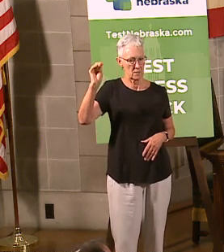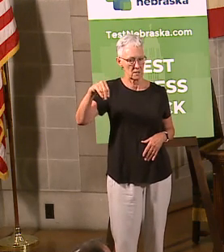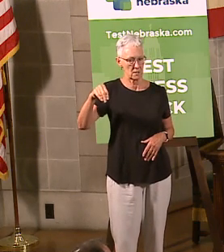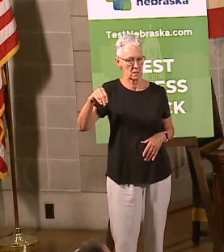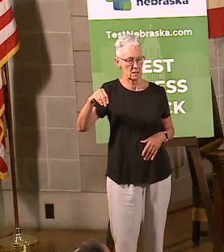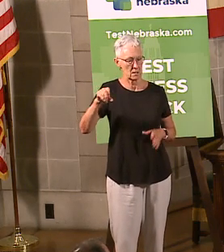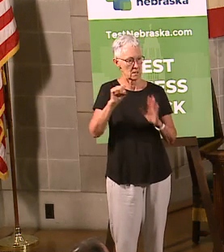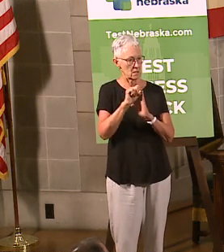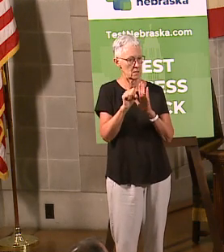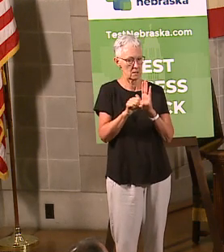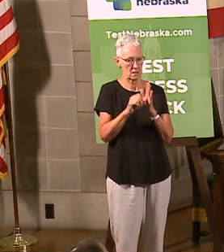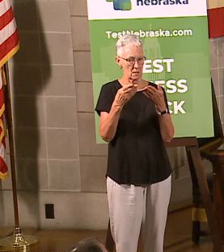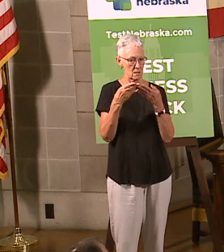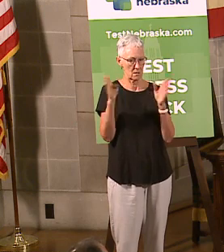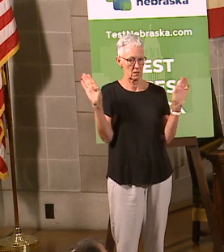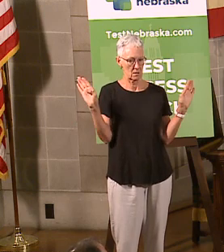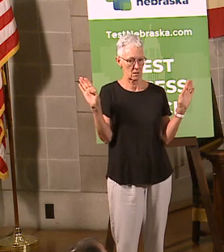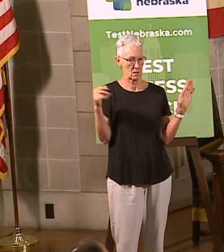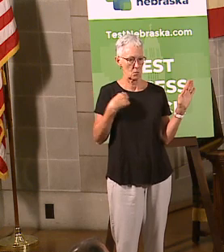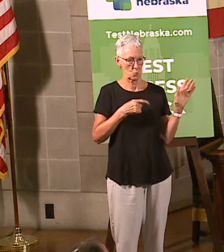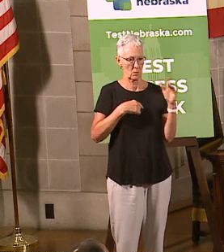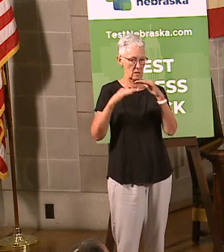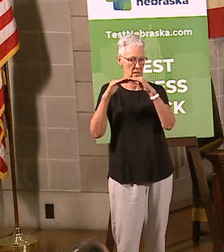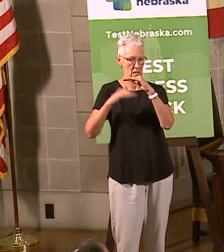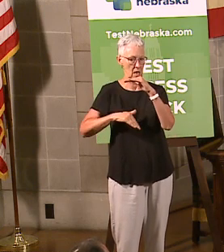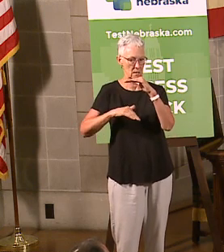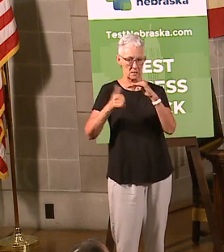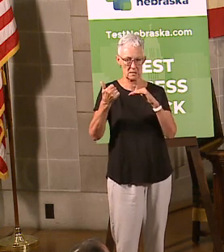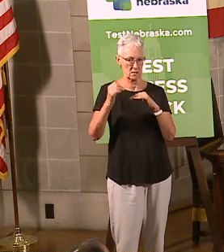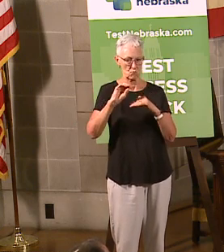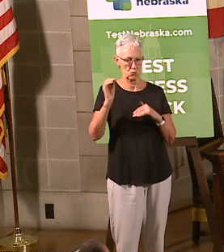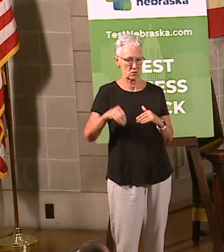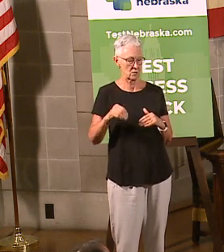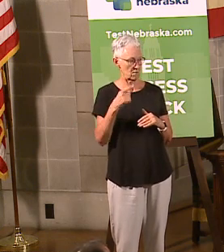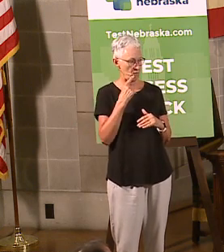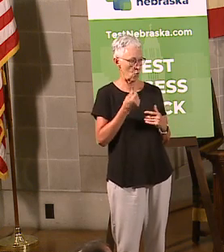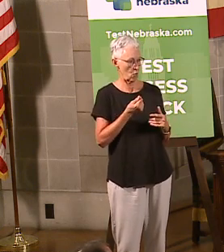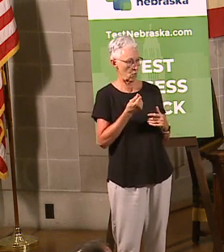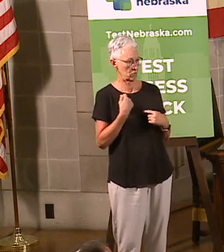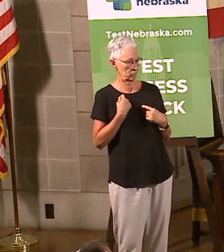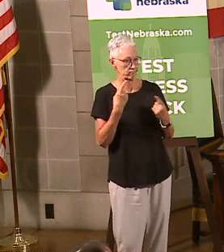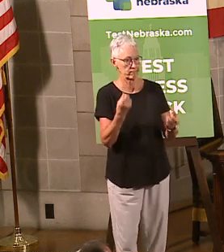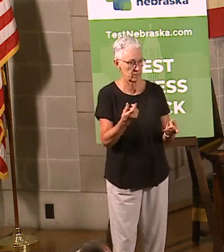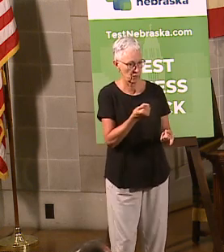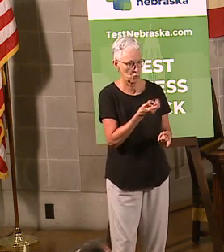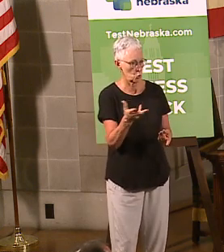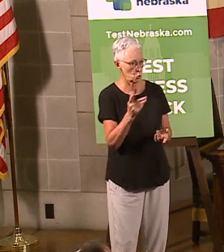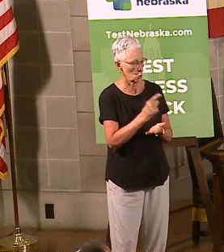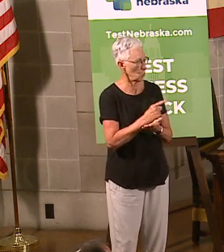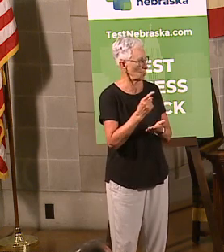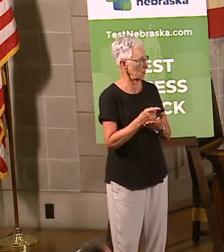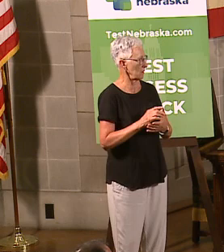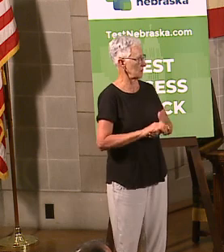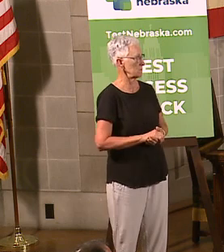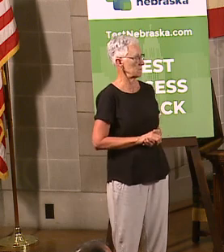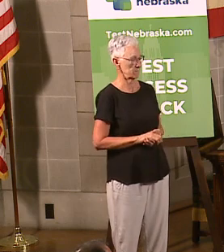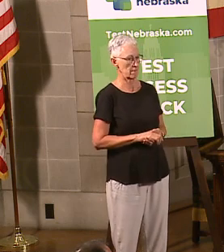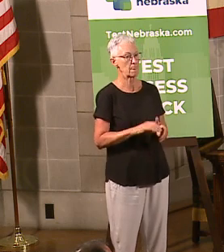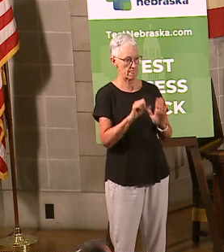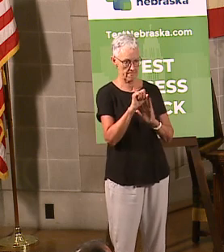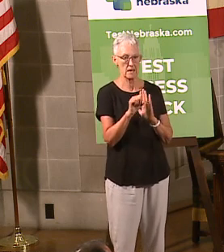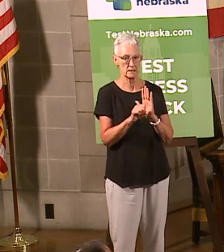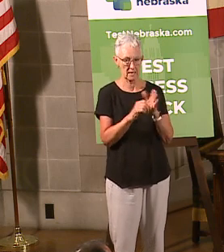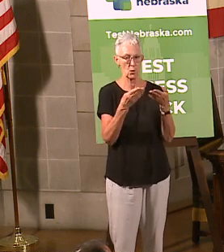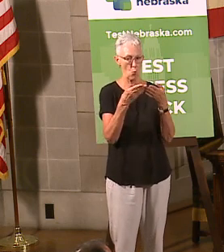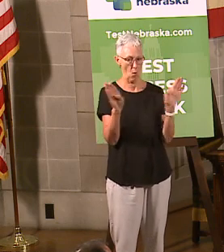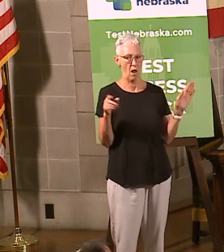Overall, statewide, we've been below 10% for the last several weeks. Yeah, I was going to say, so statewide, broadly speaking, we've been below